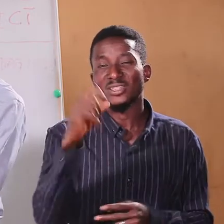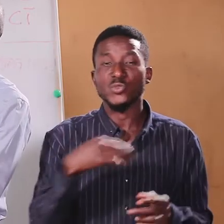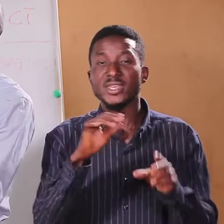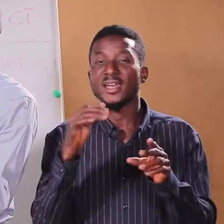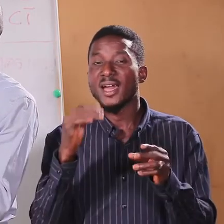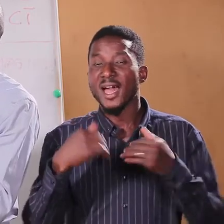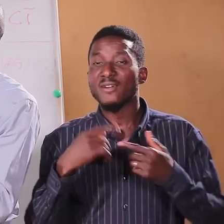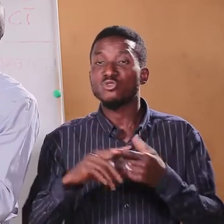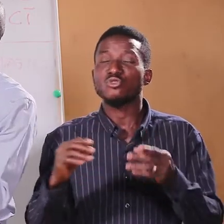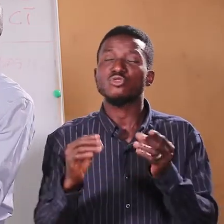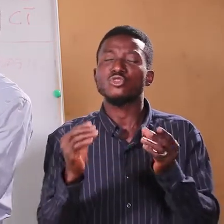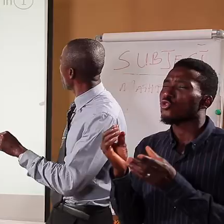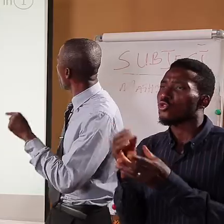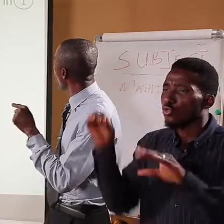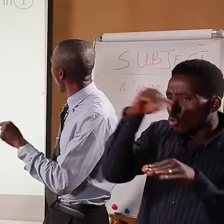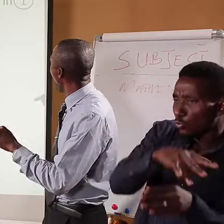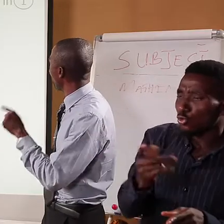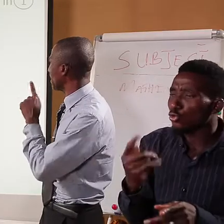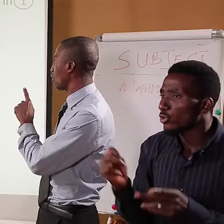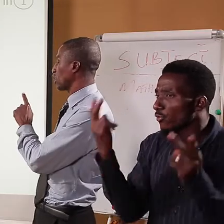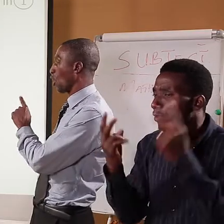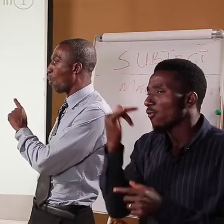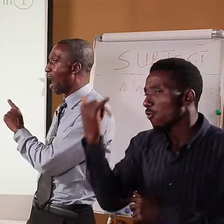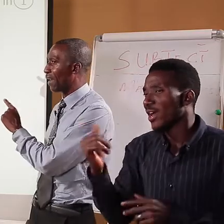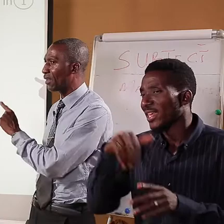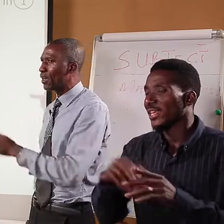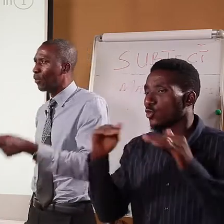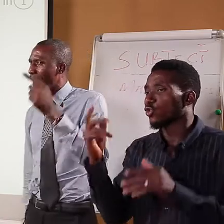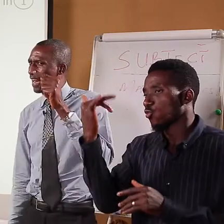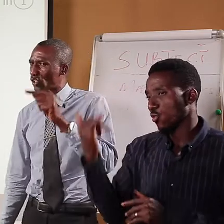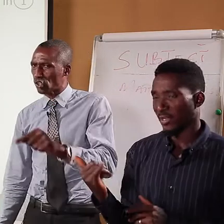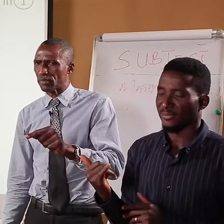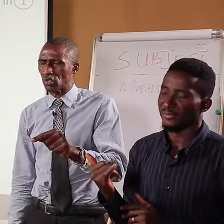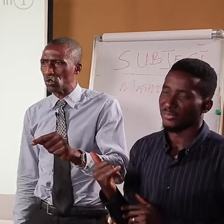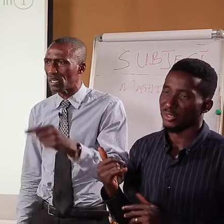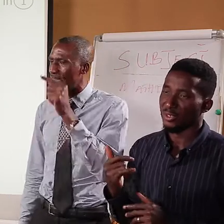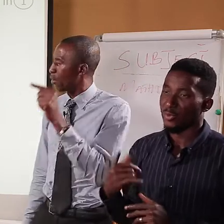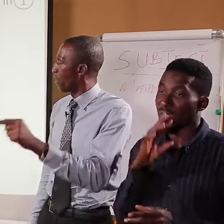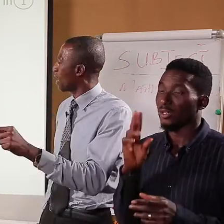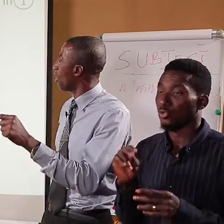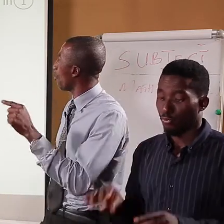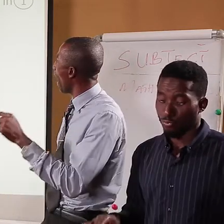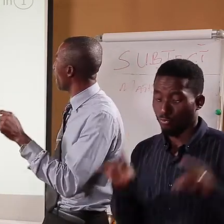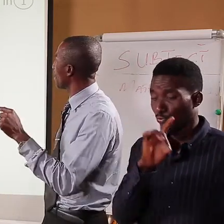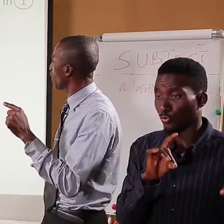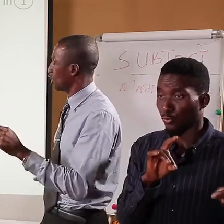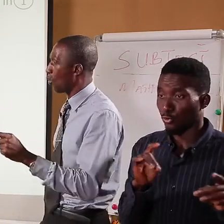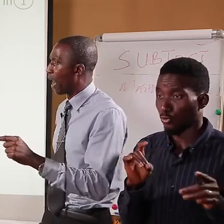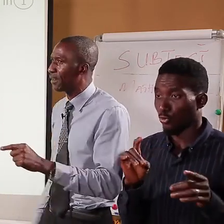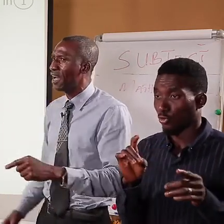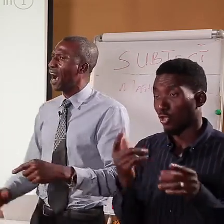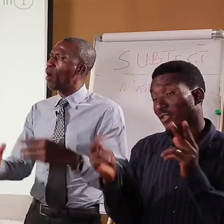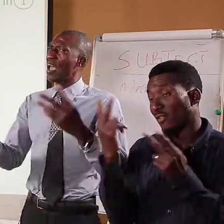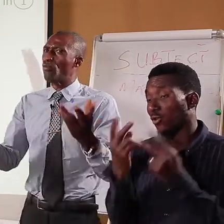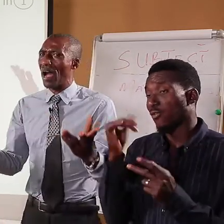we are to substitute the value of y in equation 1. We are to substitute the value of y in equation